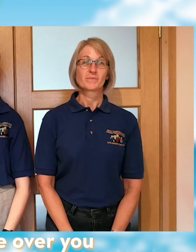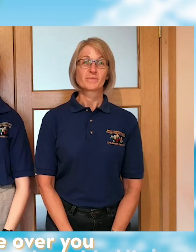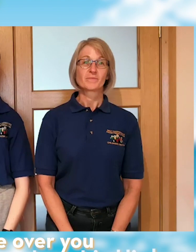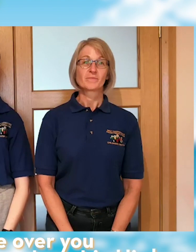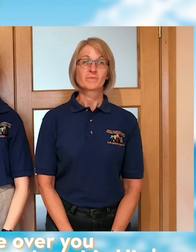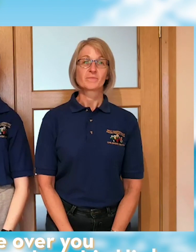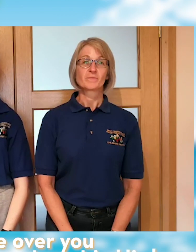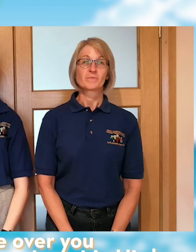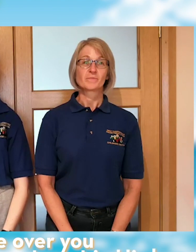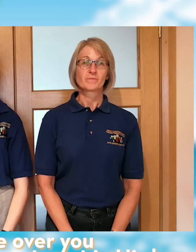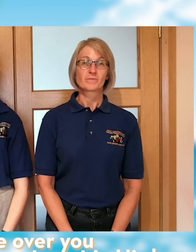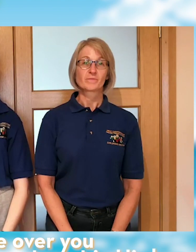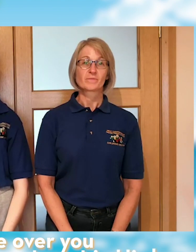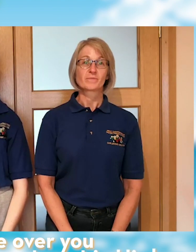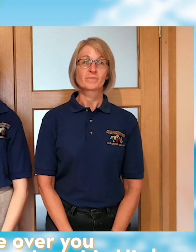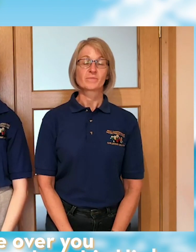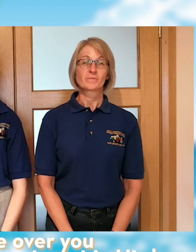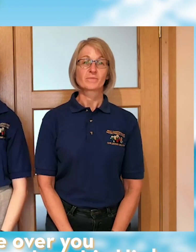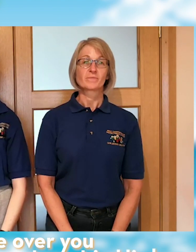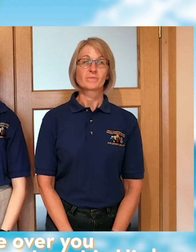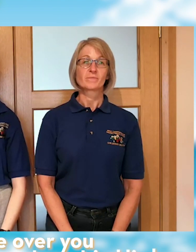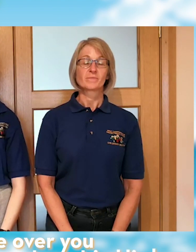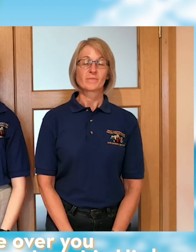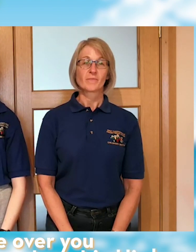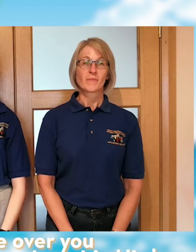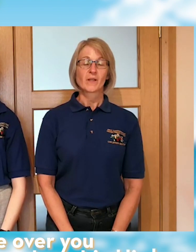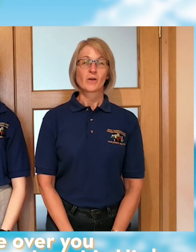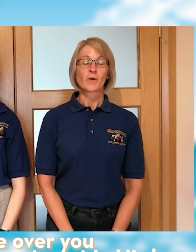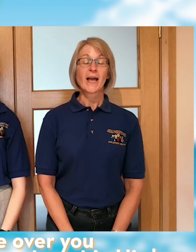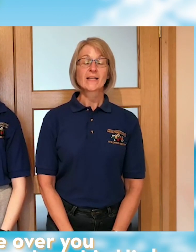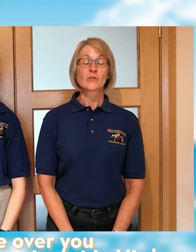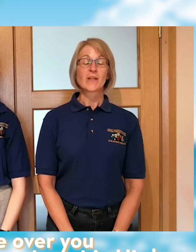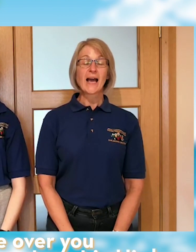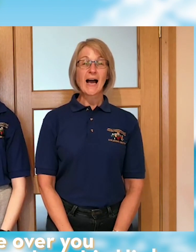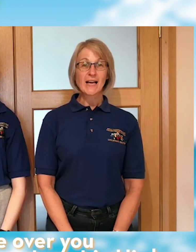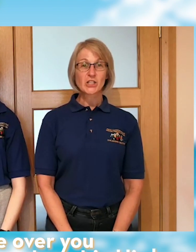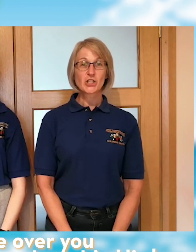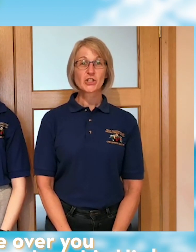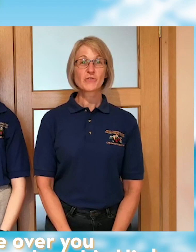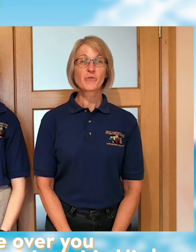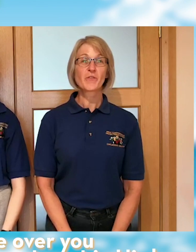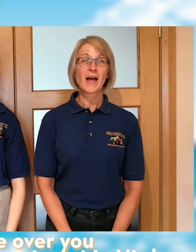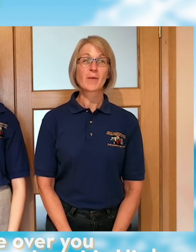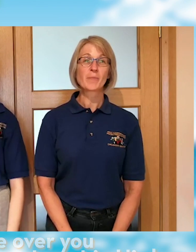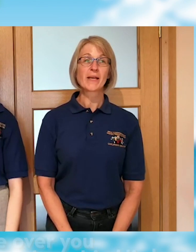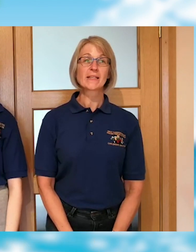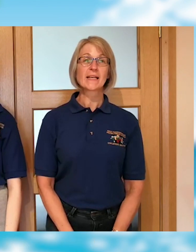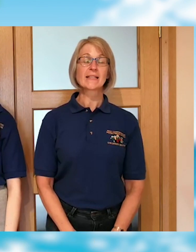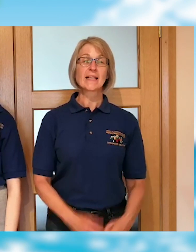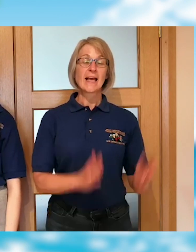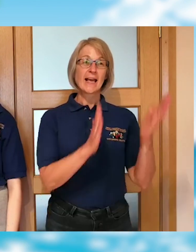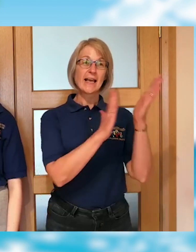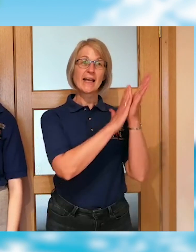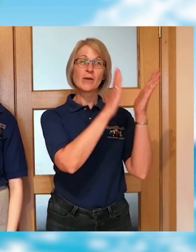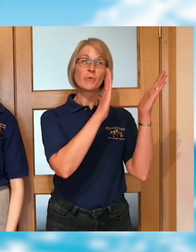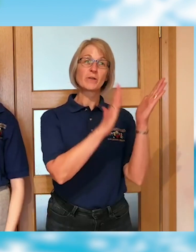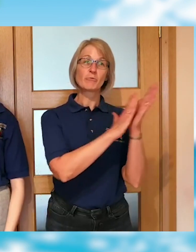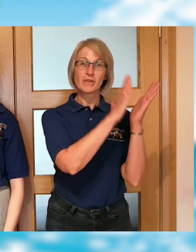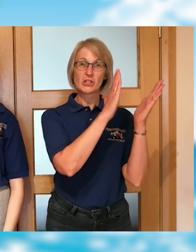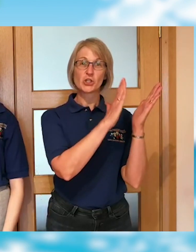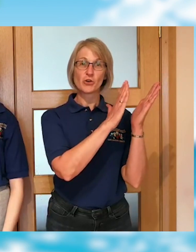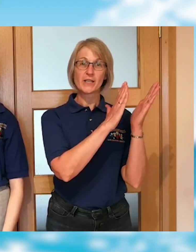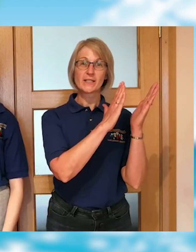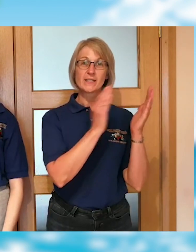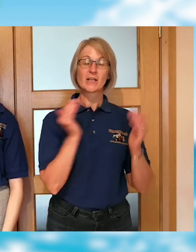you. You will rest in his love. Okay, so the actions for that bit is he